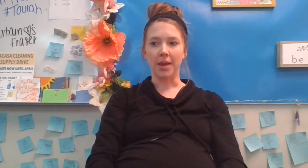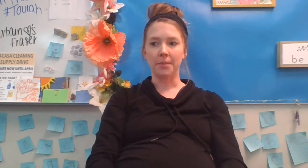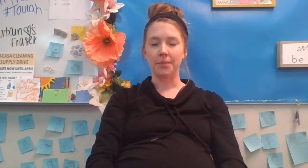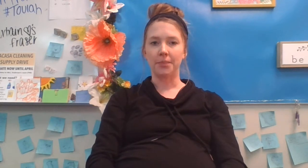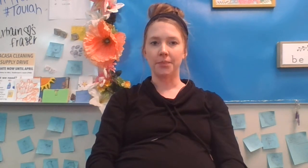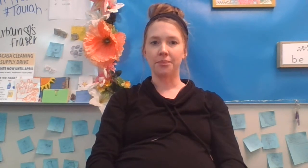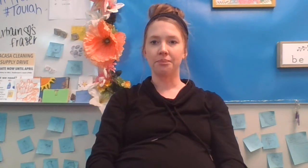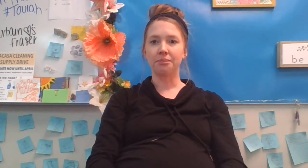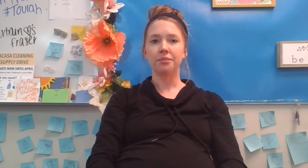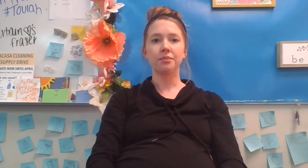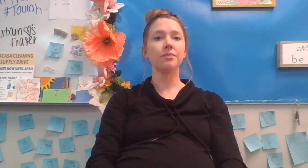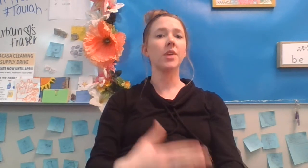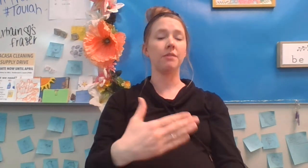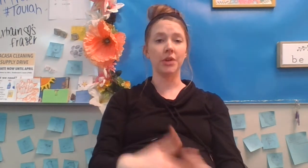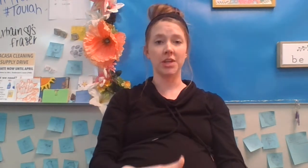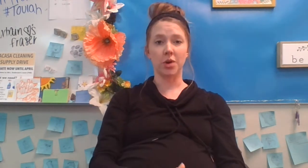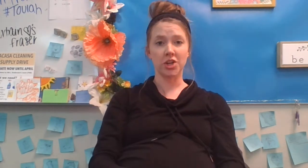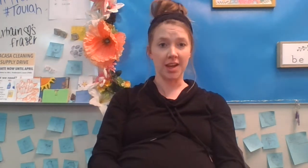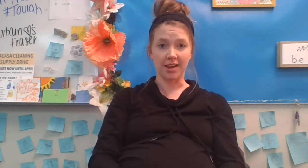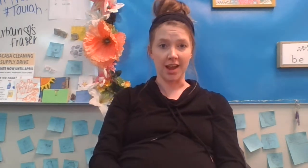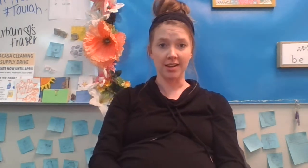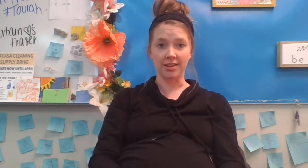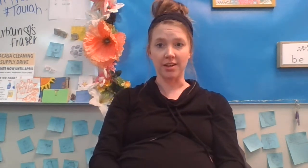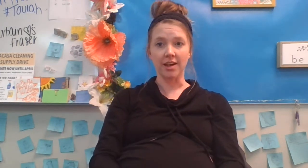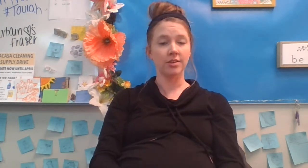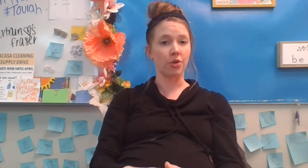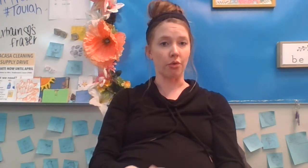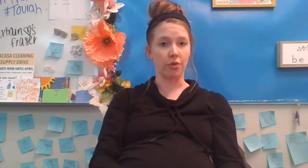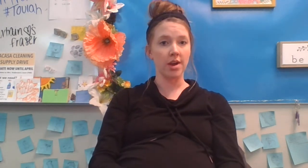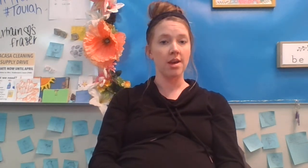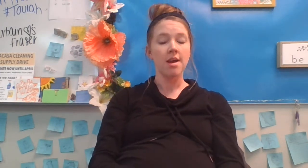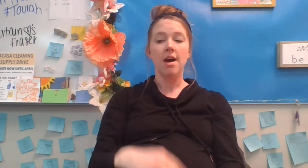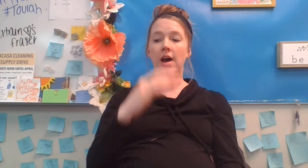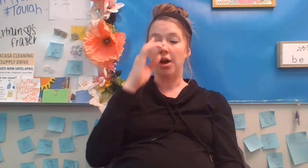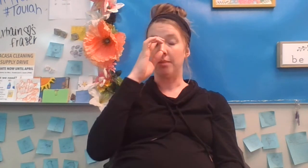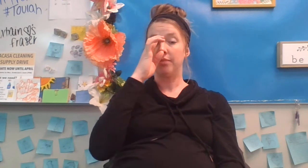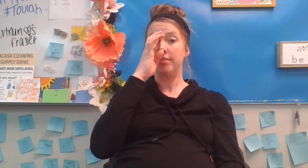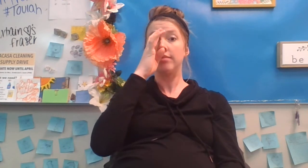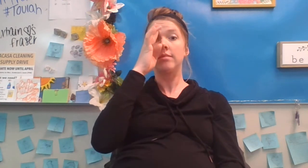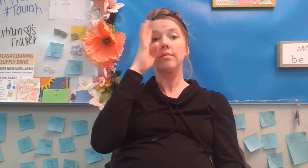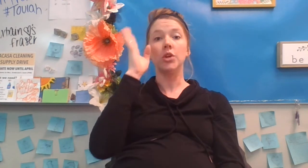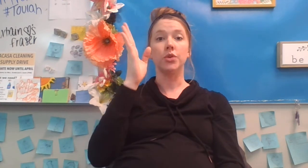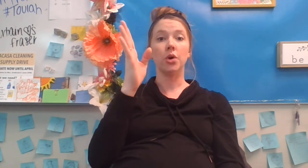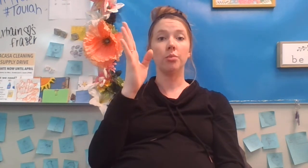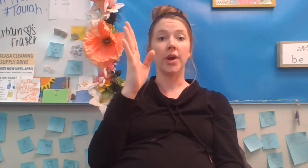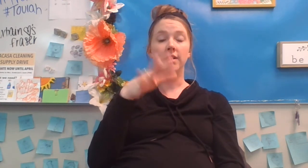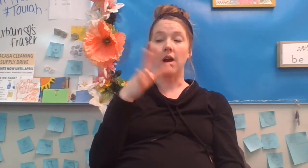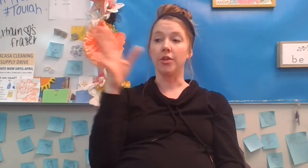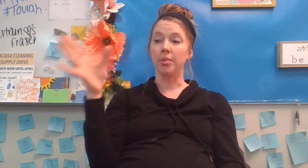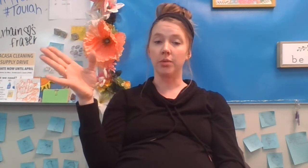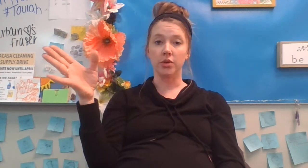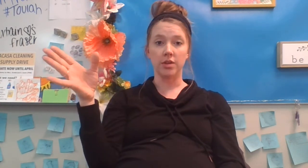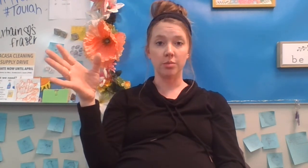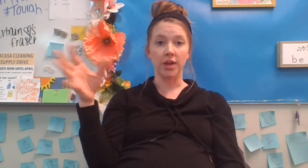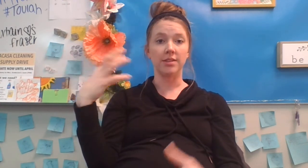Okay. If you need to watch that again as a class, go for it. Use your own brain, let other people use their brains. This